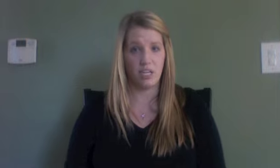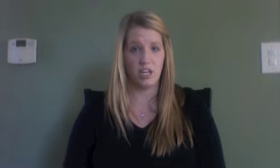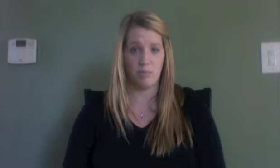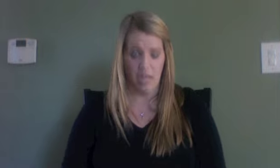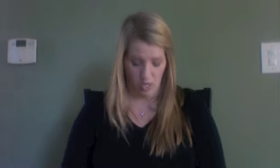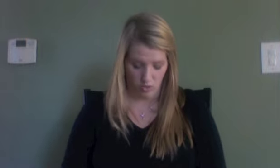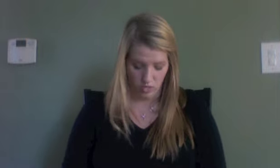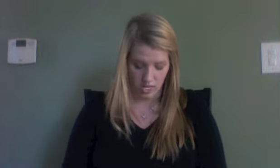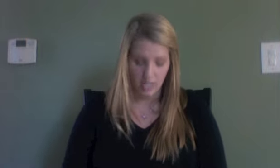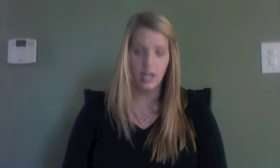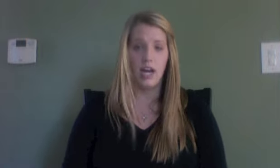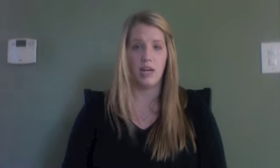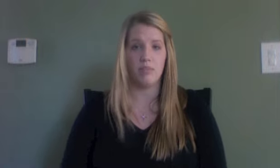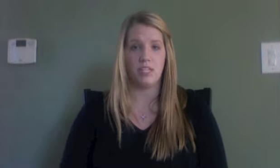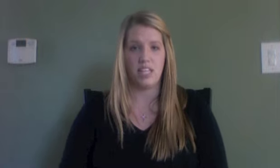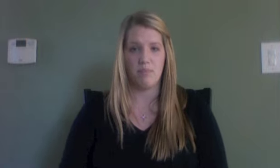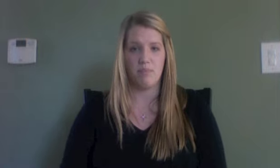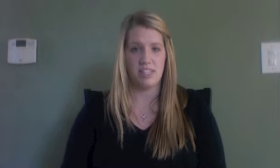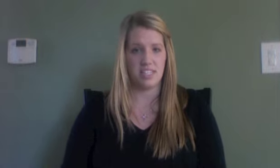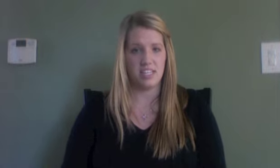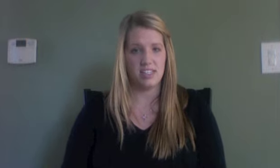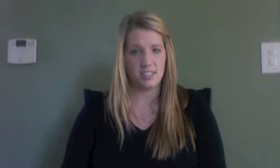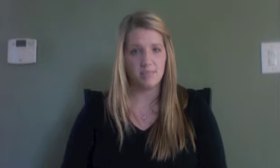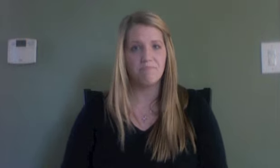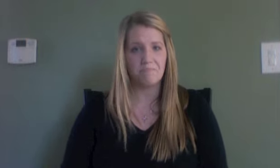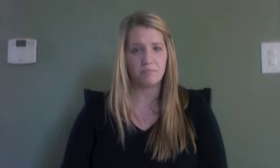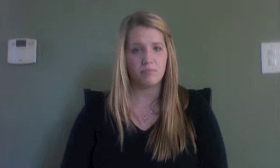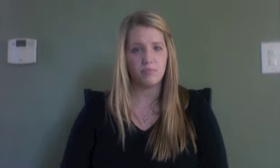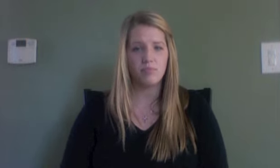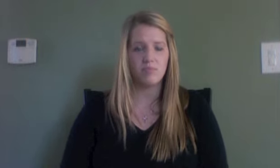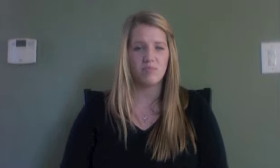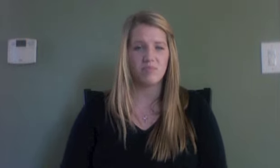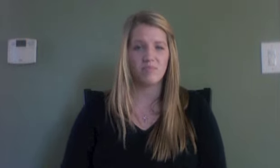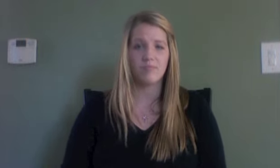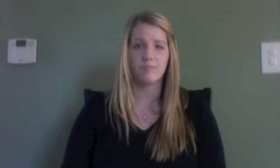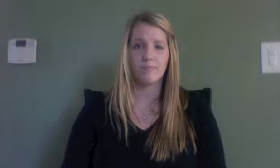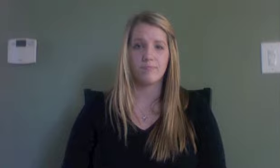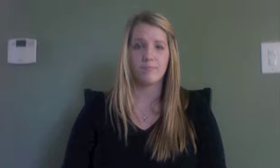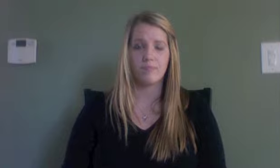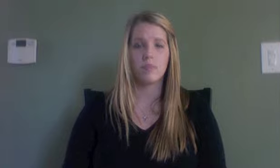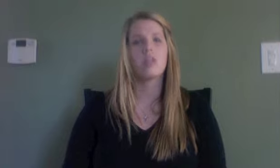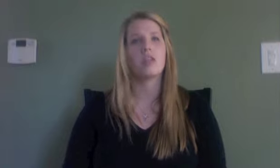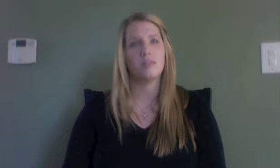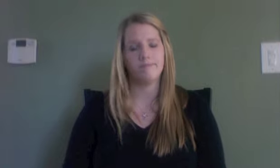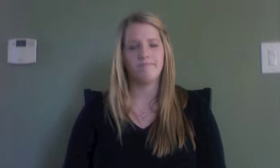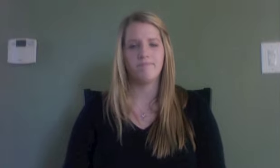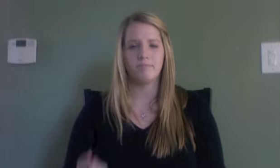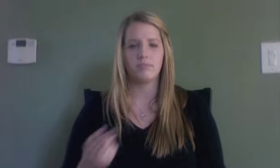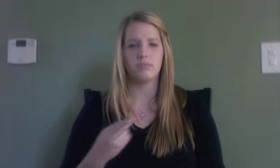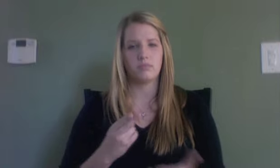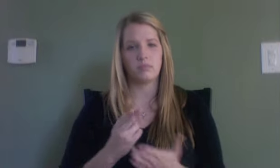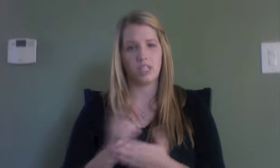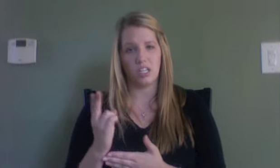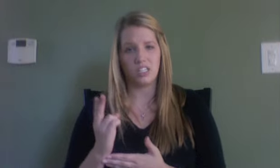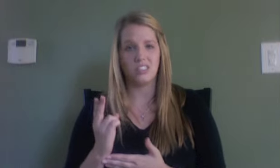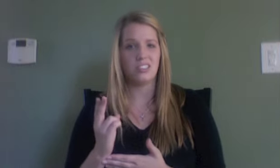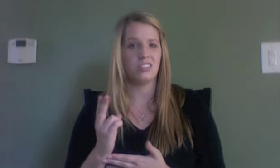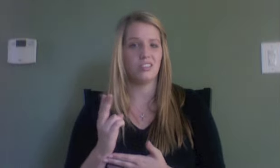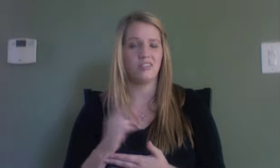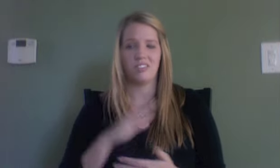on my own in that business. You know, to be perfectly honest, I've never had an experience